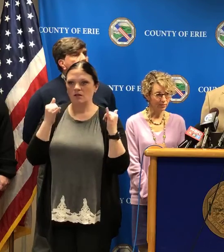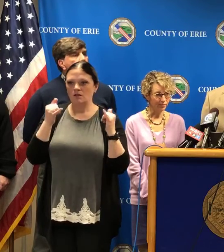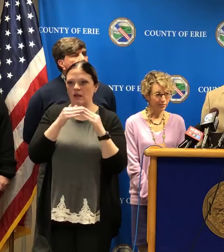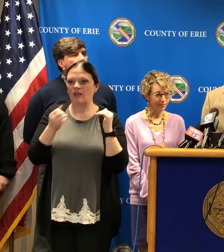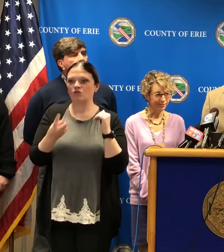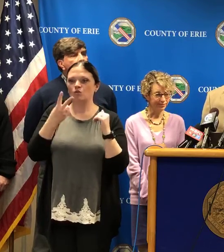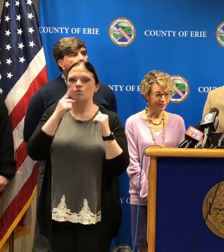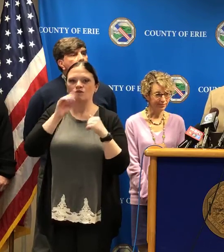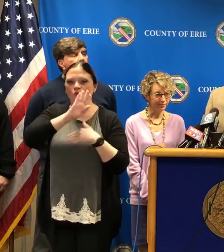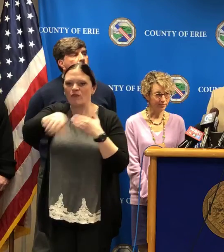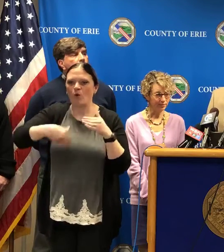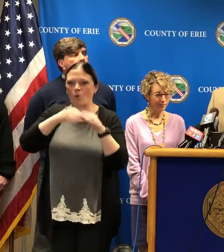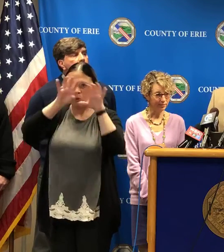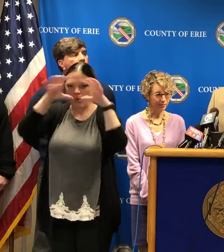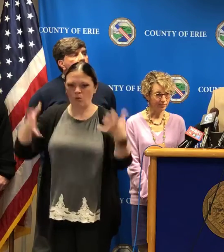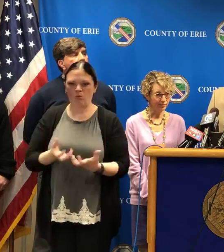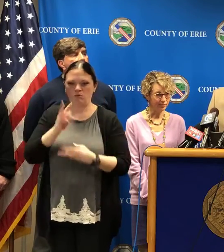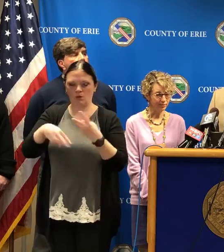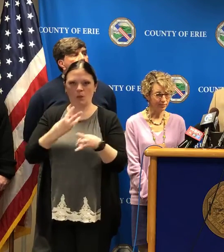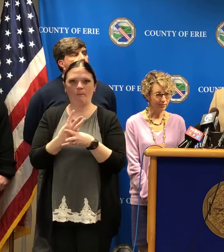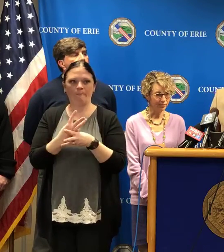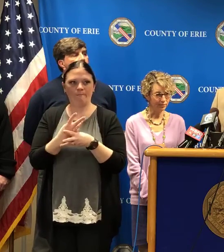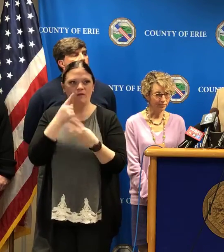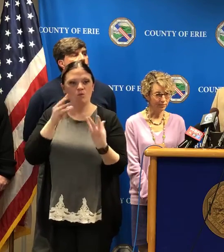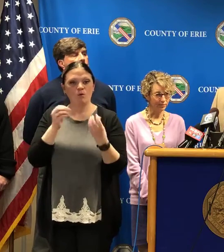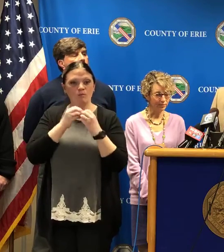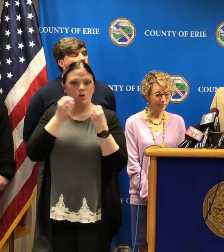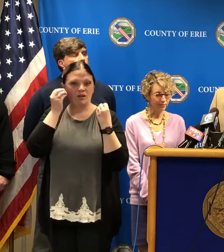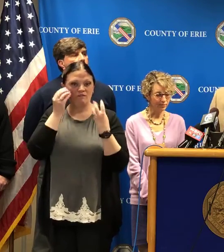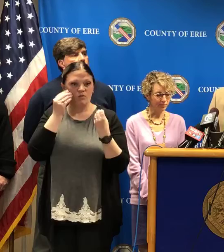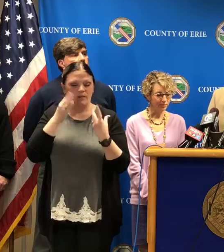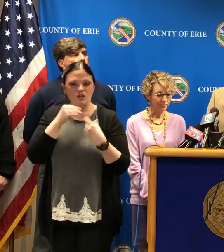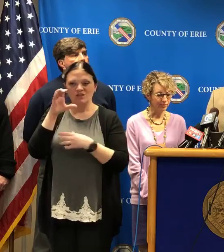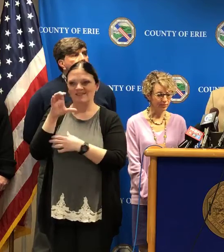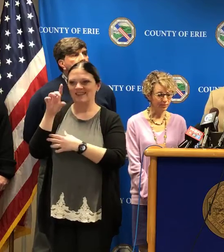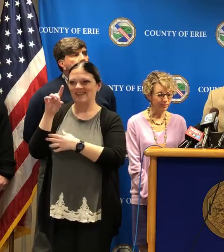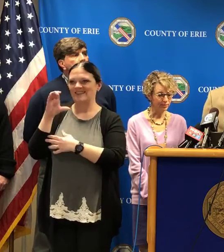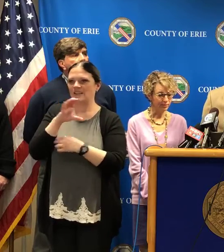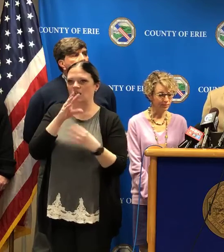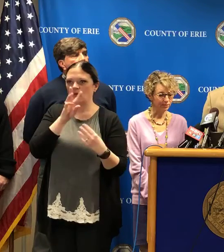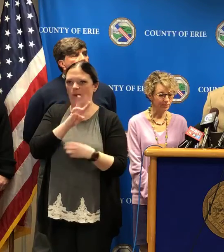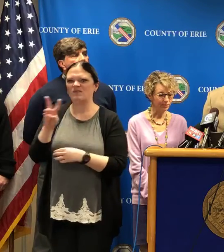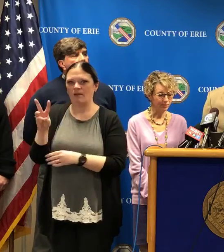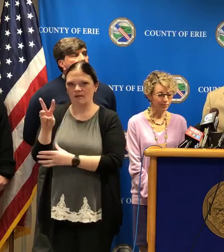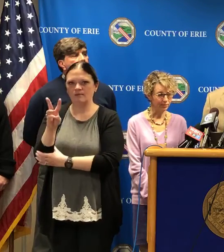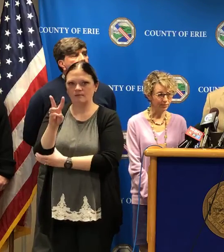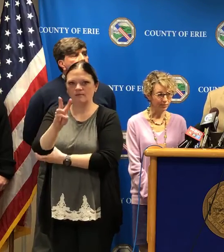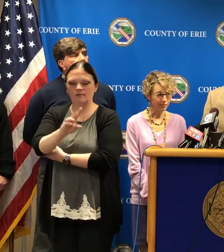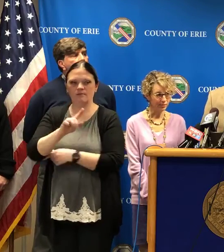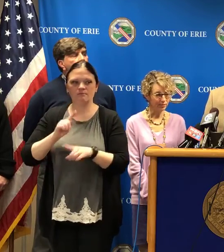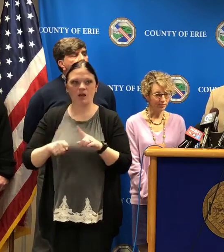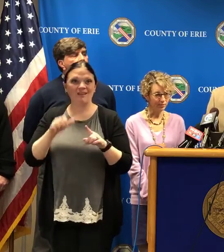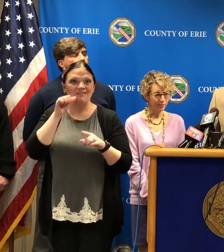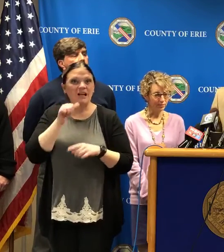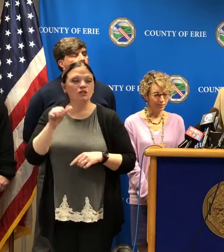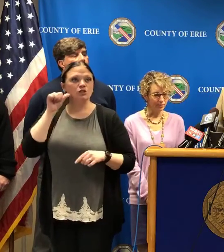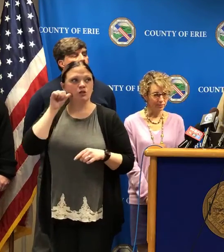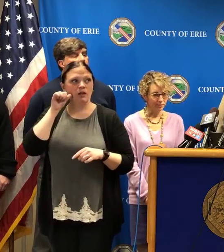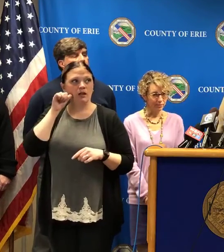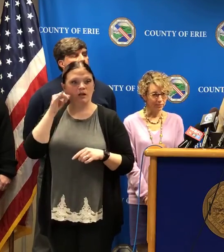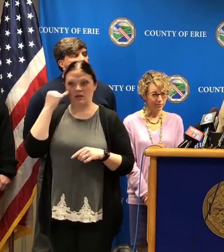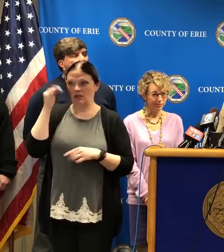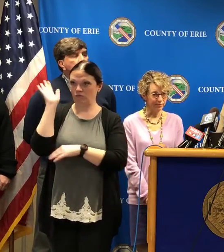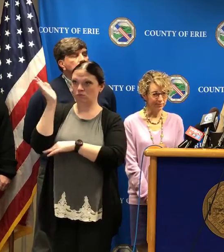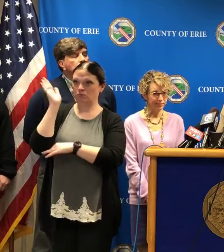globe. And to get more information on what that means, you can go to the CDC website. But it wasn't yesterday, if we'd done this